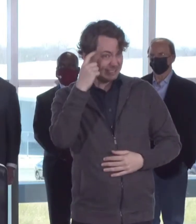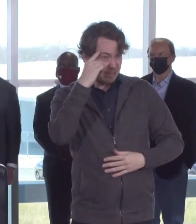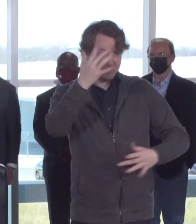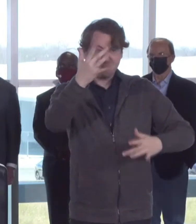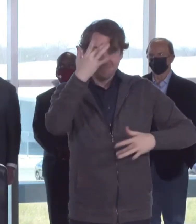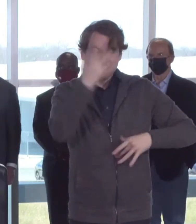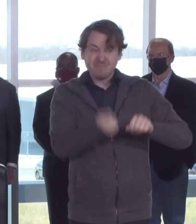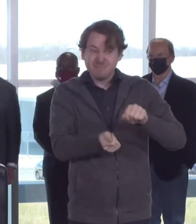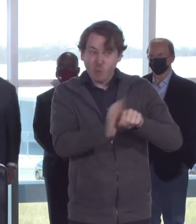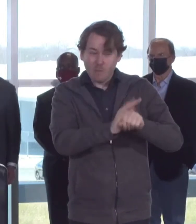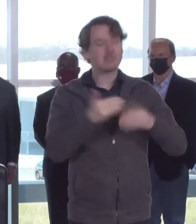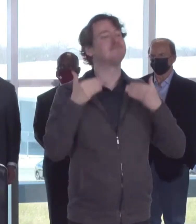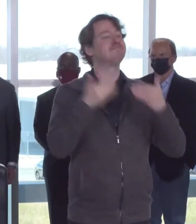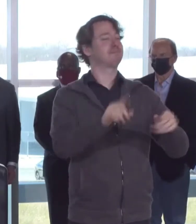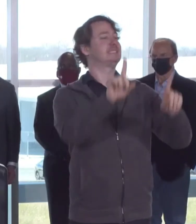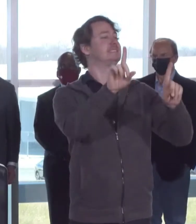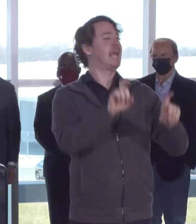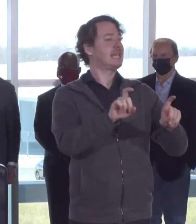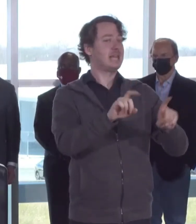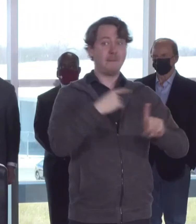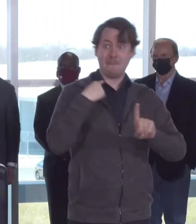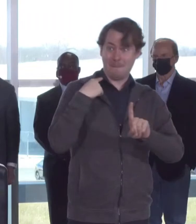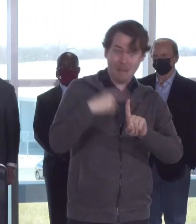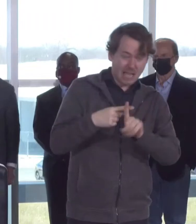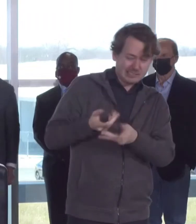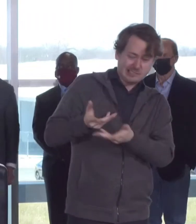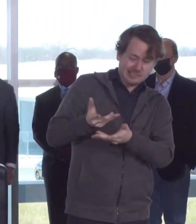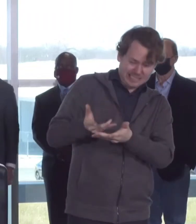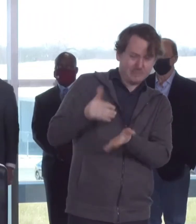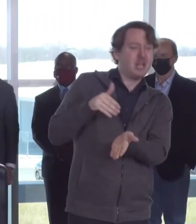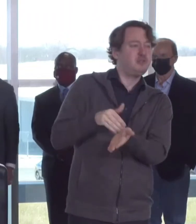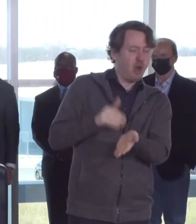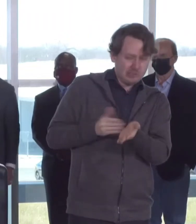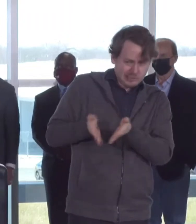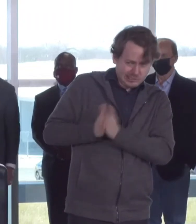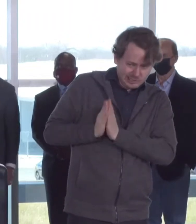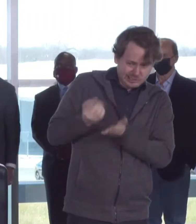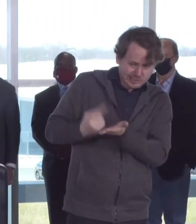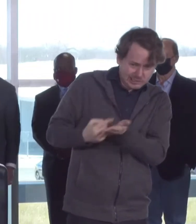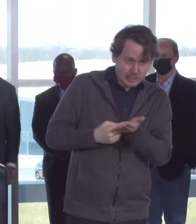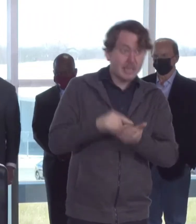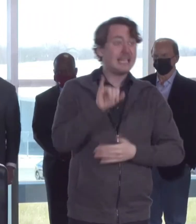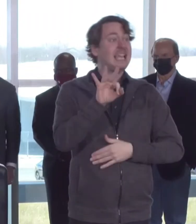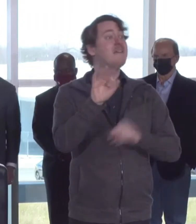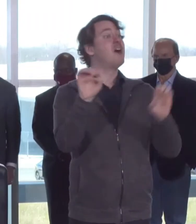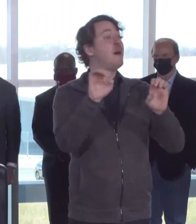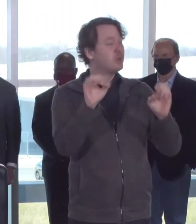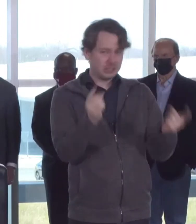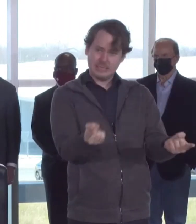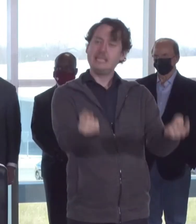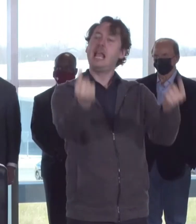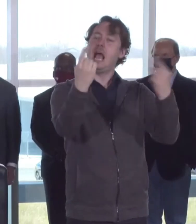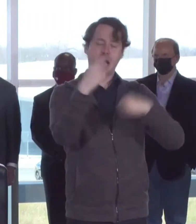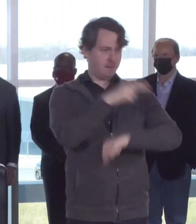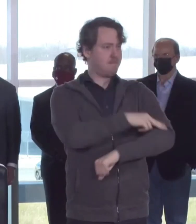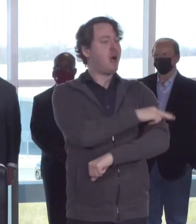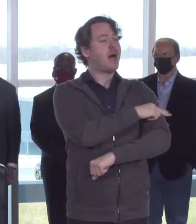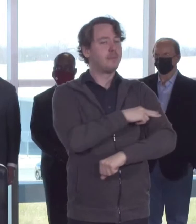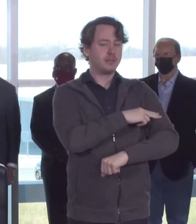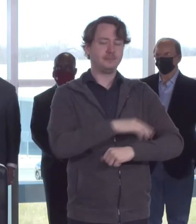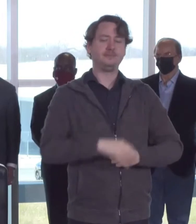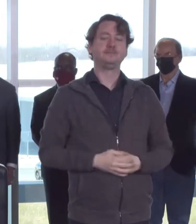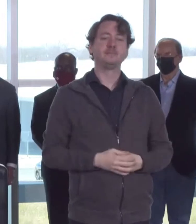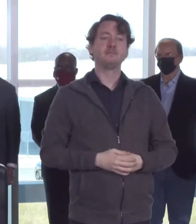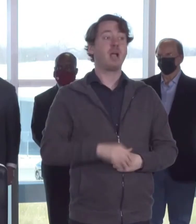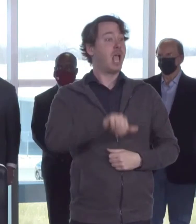tested. If you are positive, talk to your doctor, but if you have true emergency, come to the hospital. The other thing I'd like to mention is please go